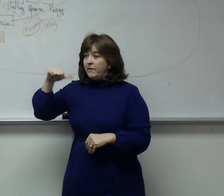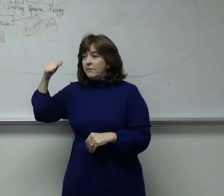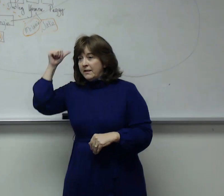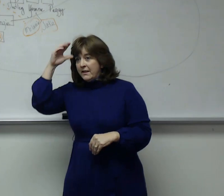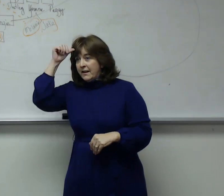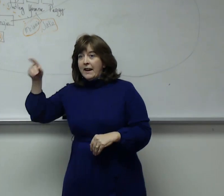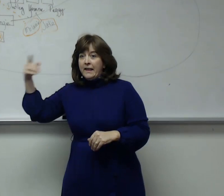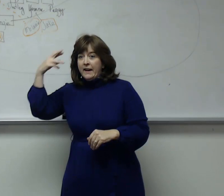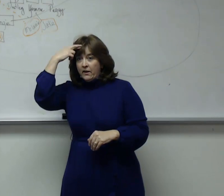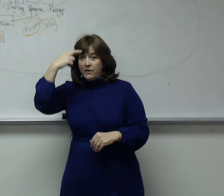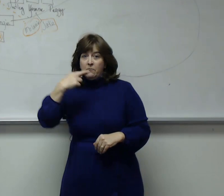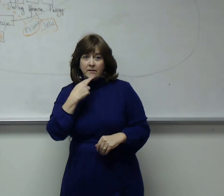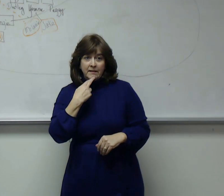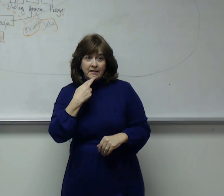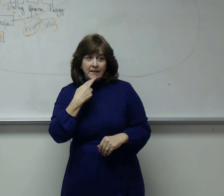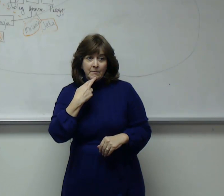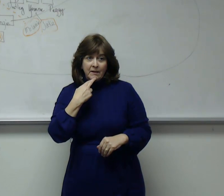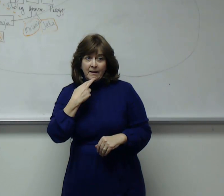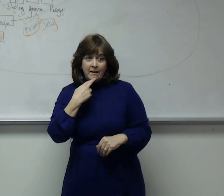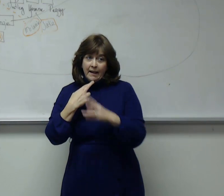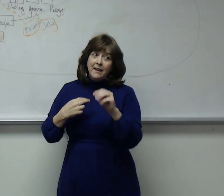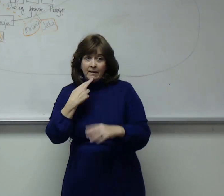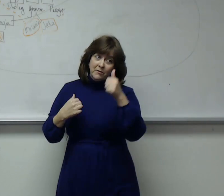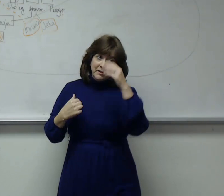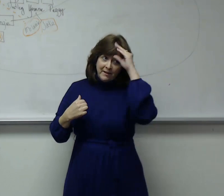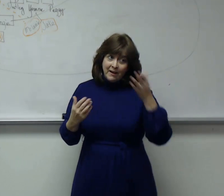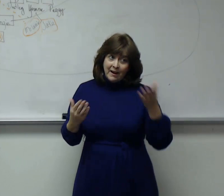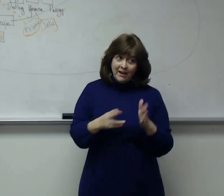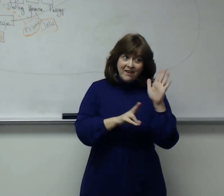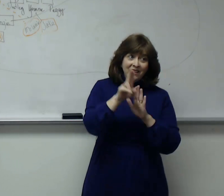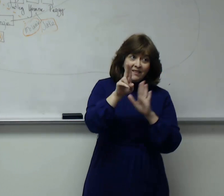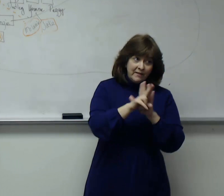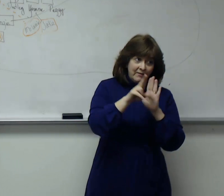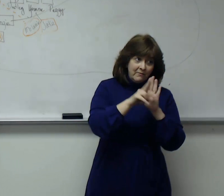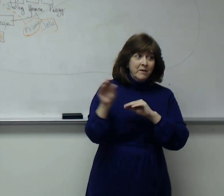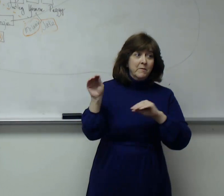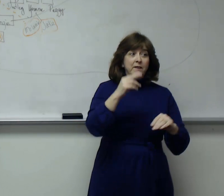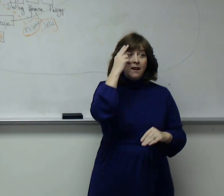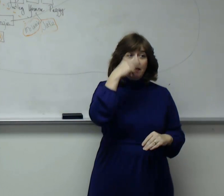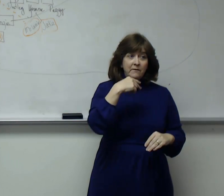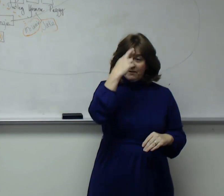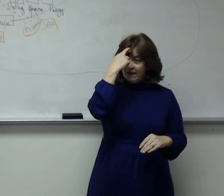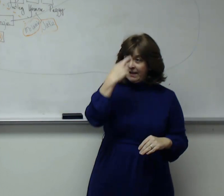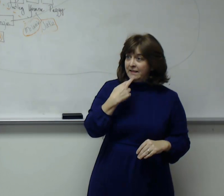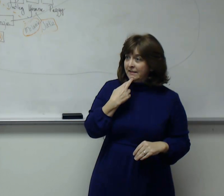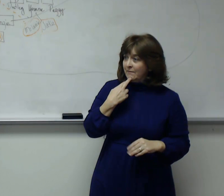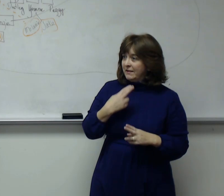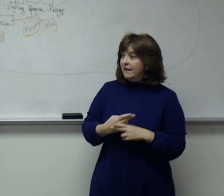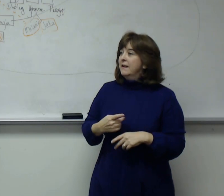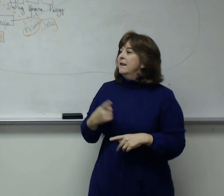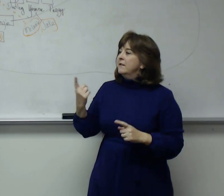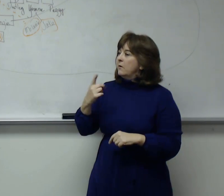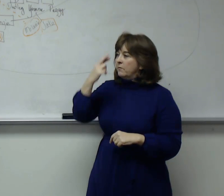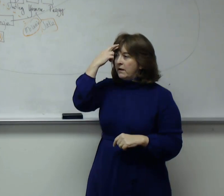was another guy there who was this name sign. And there was another guy here in Huntsville when we moved to Huntsville who had this name sign. So it was